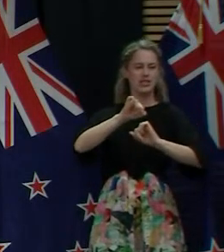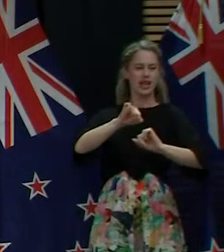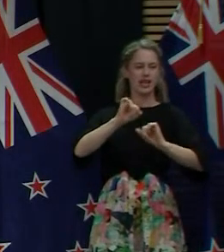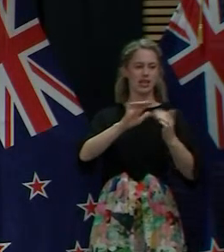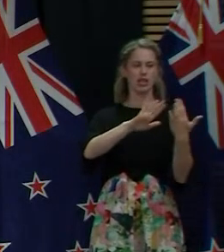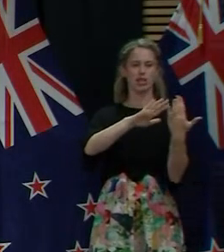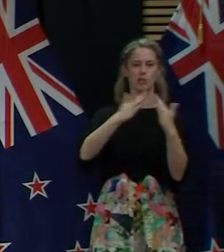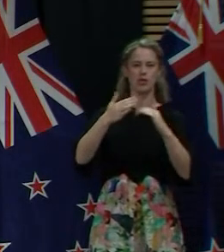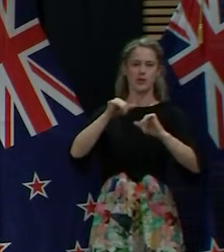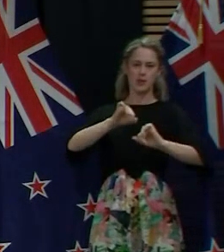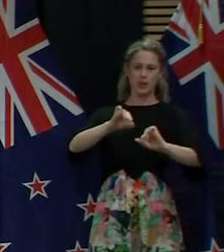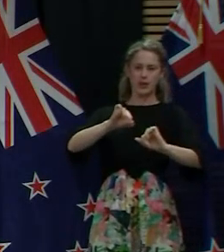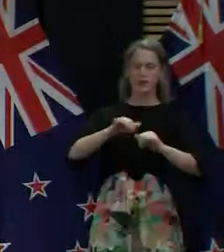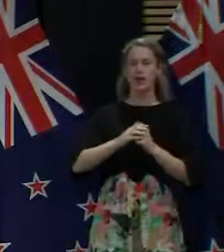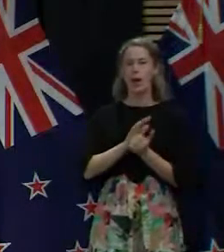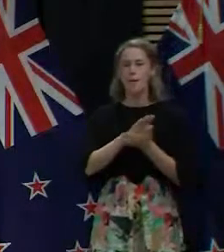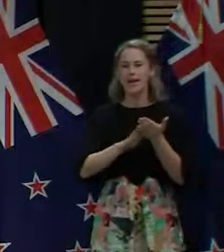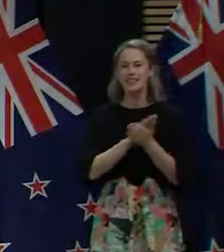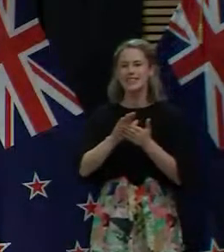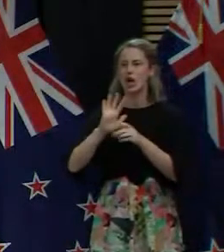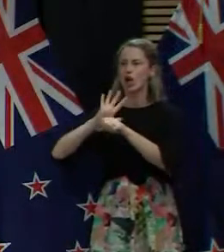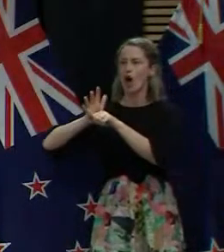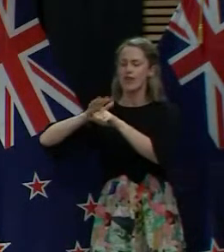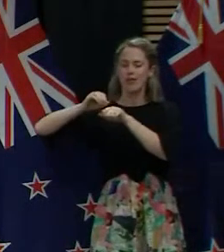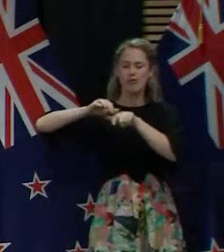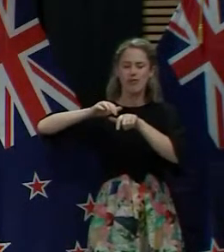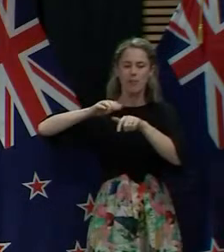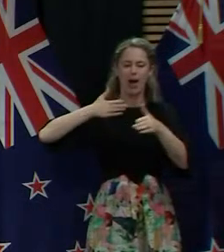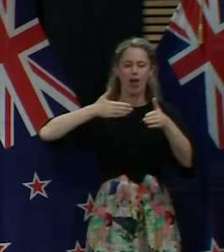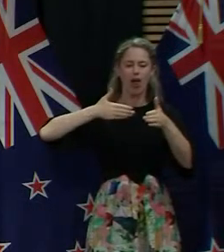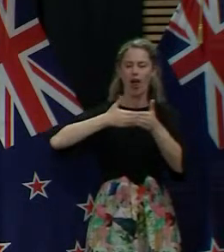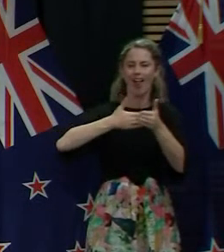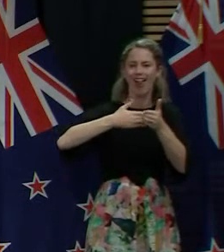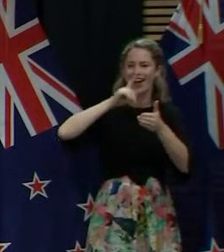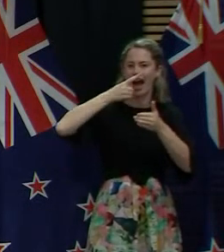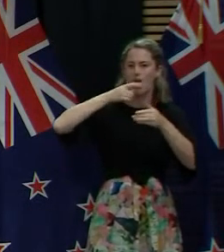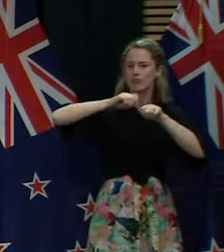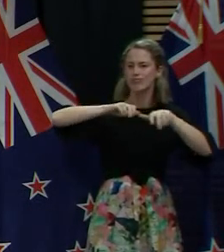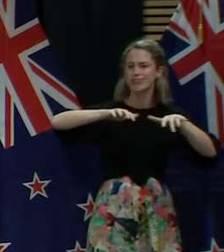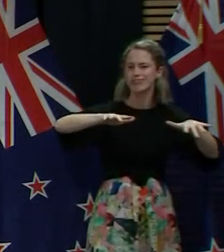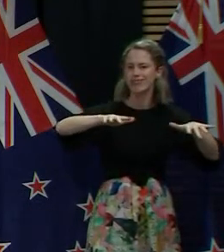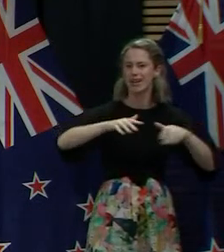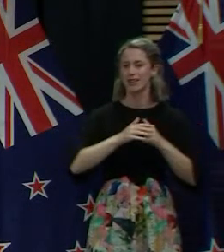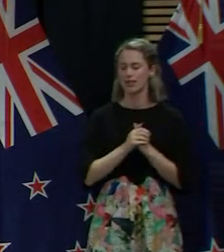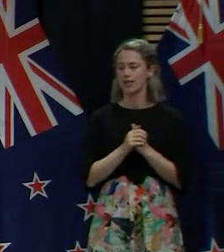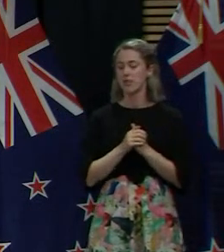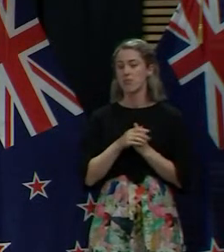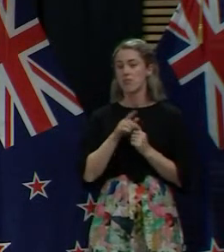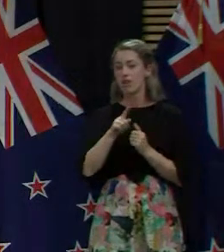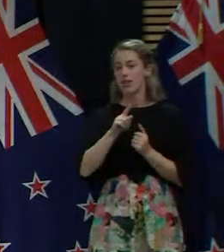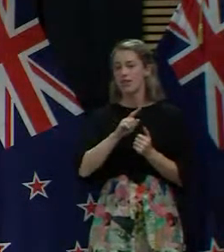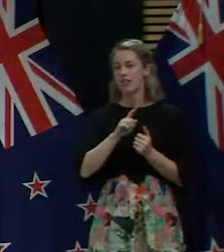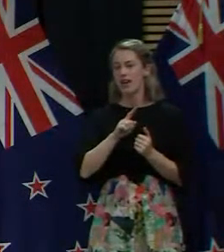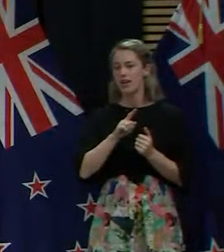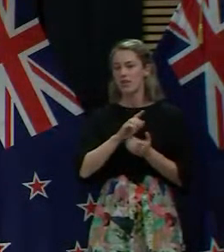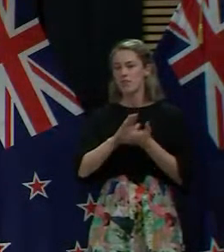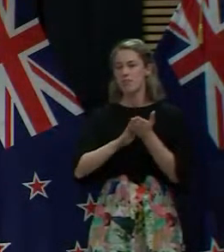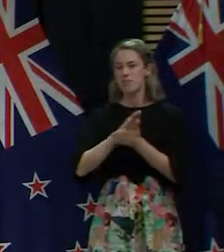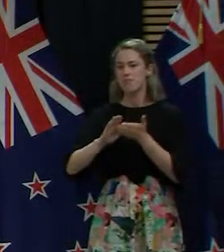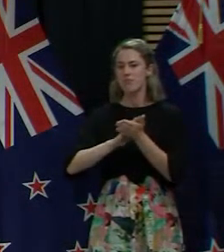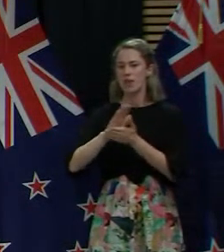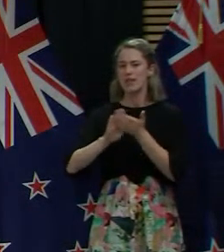can't find any new people to infect. So outbreaks fizzle out on their own. This corresponds to keeping the effective